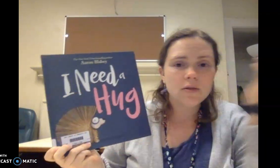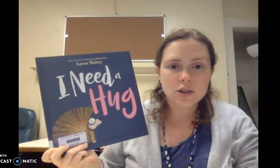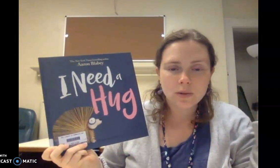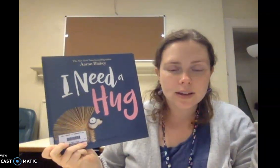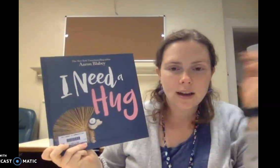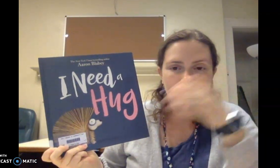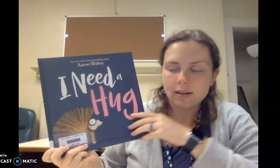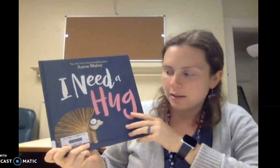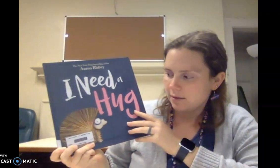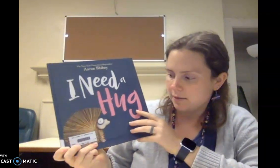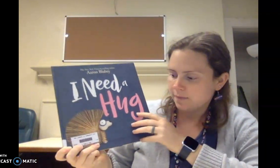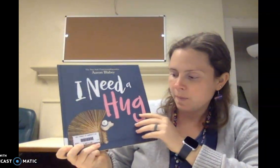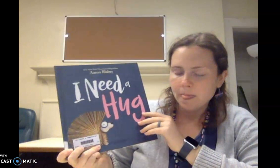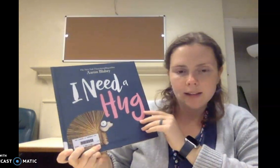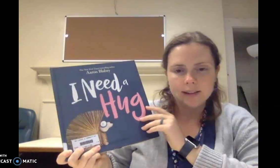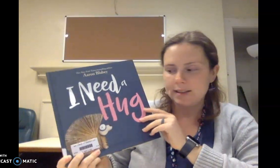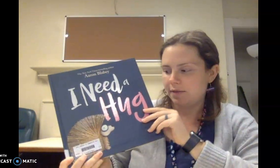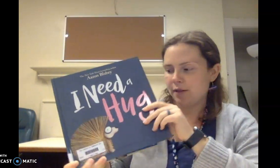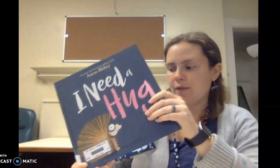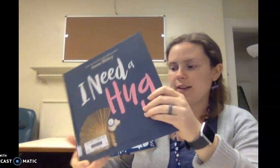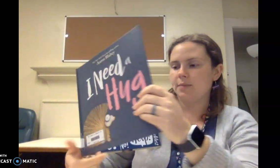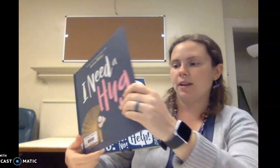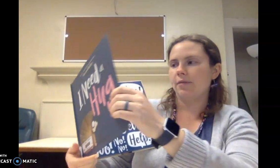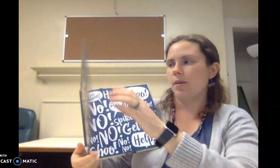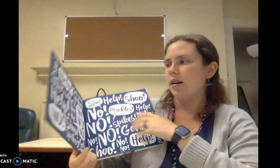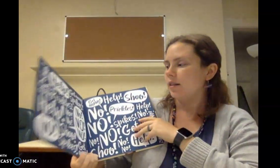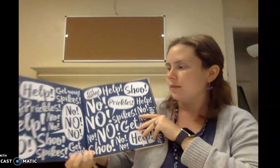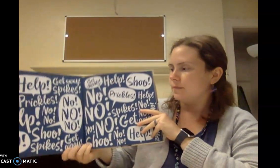who just wants a hug. Let's see if he can find someone to give him a hug.